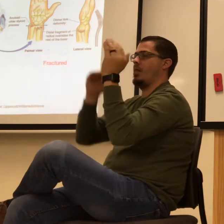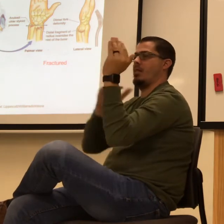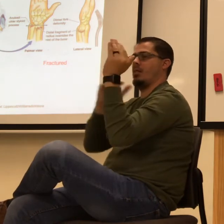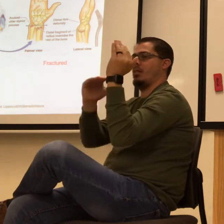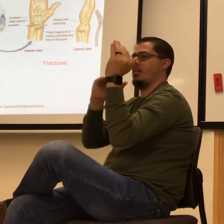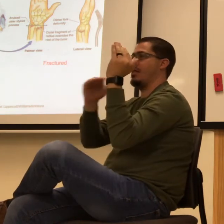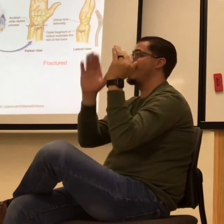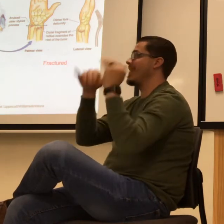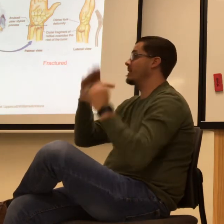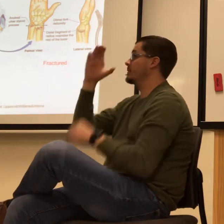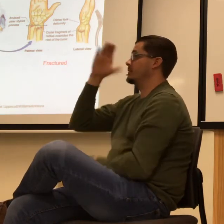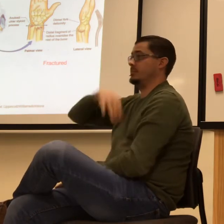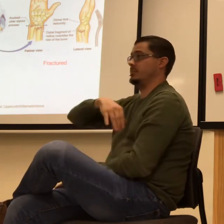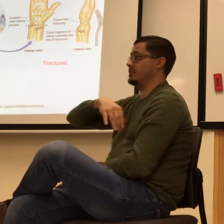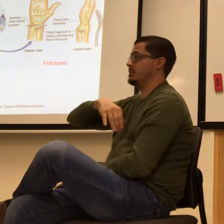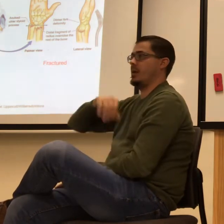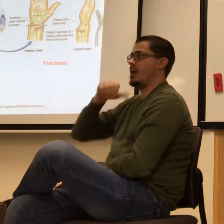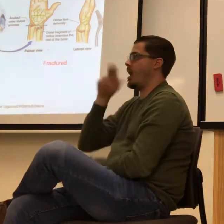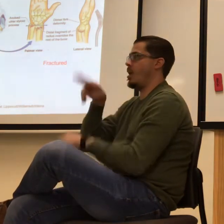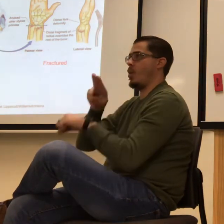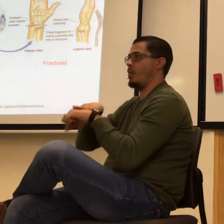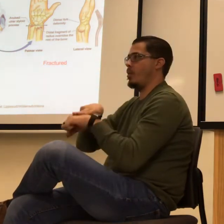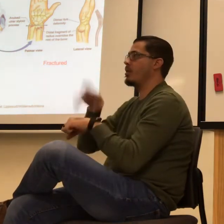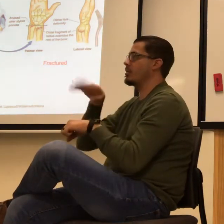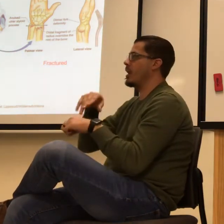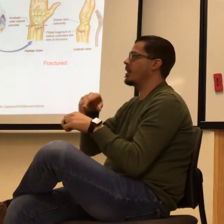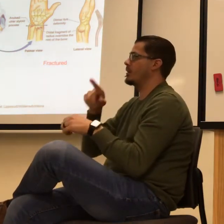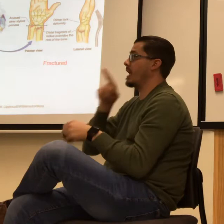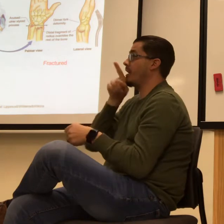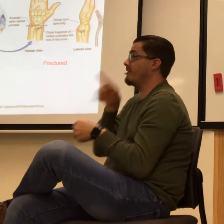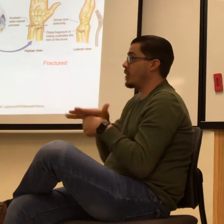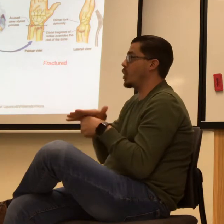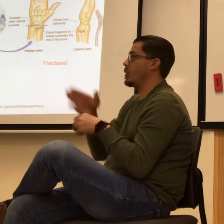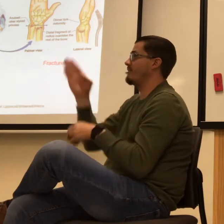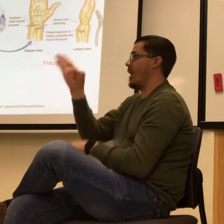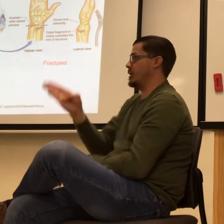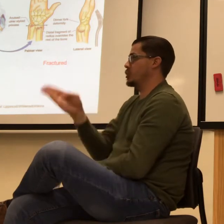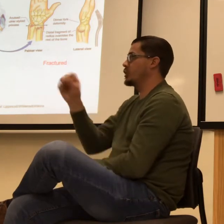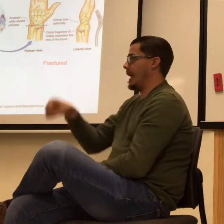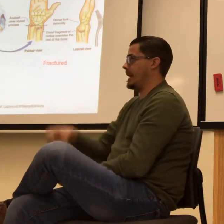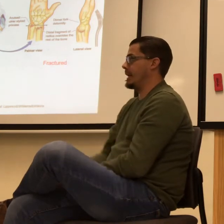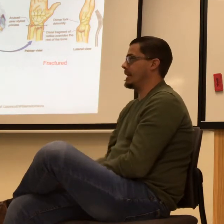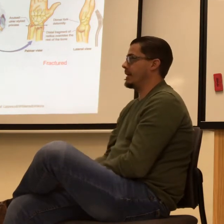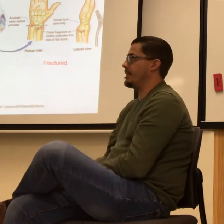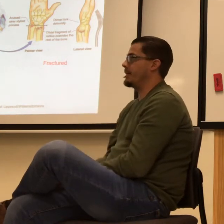Okay, that's the abnormal thing. That basically could confirm a fracture.